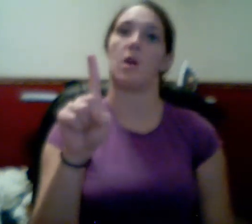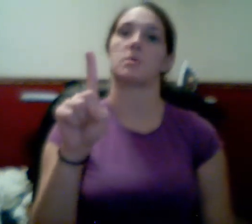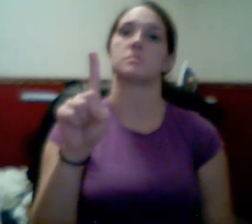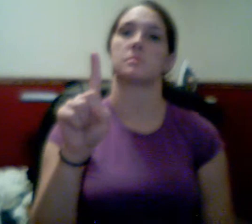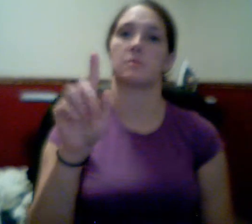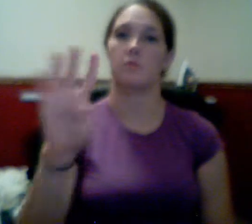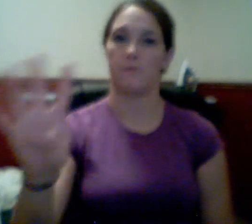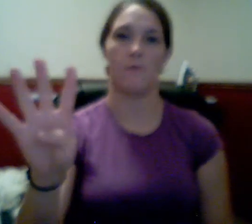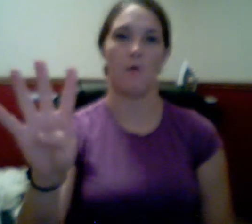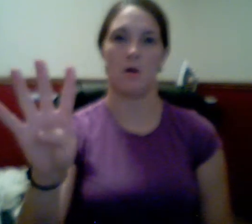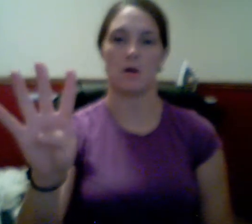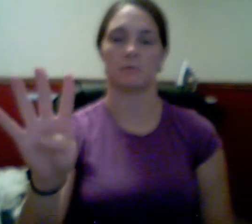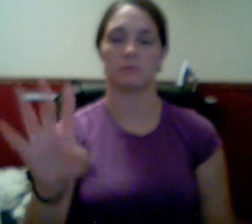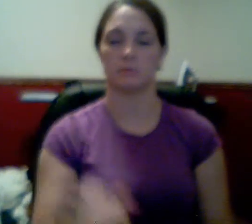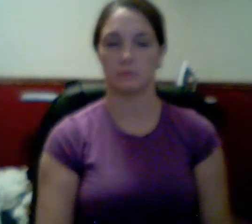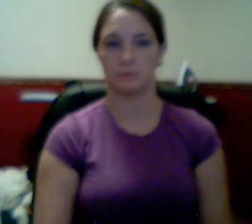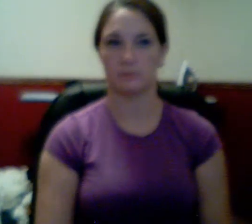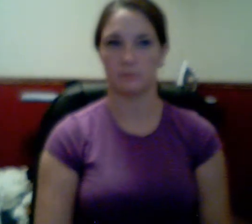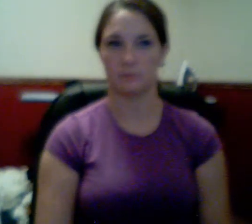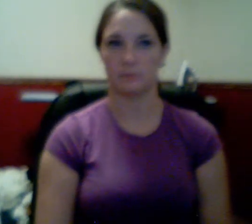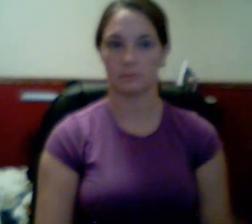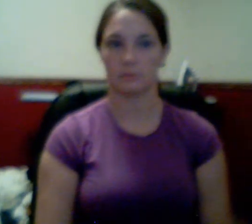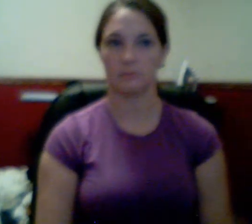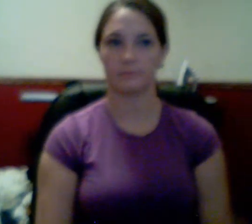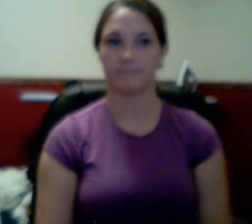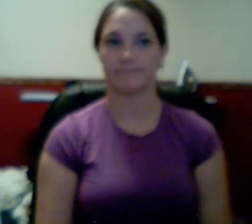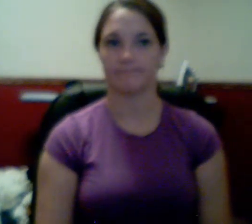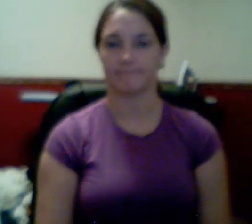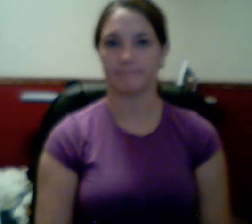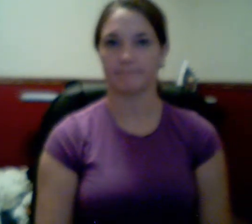this, and you get approximately